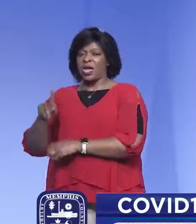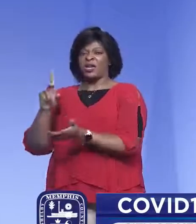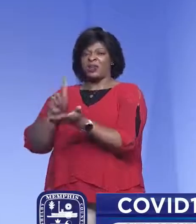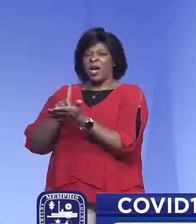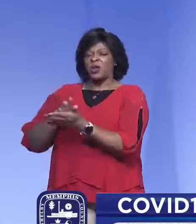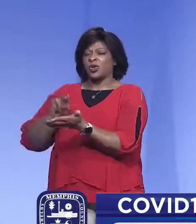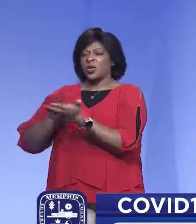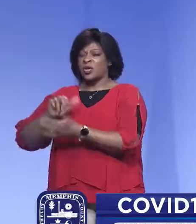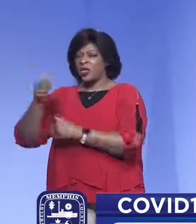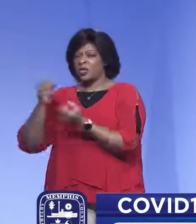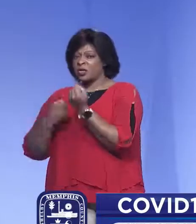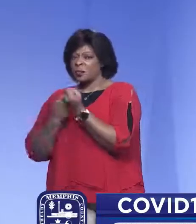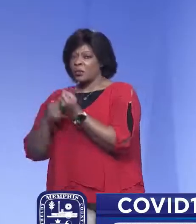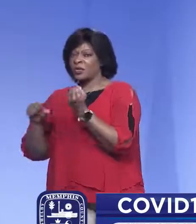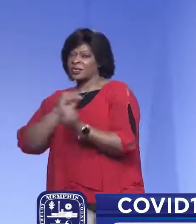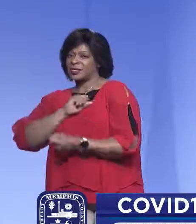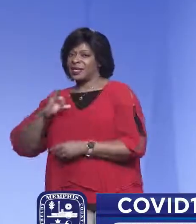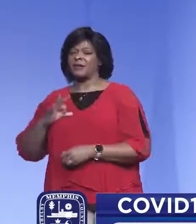support staff?